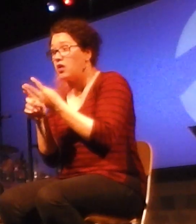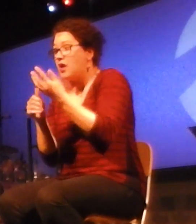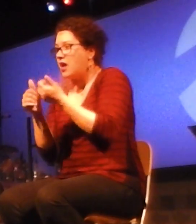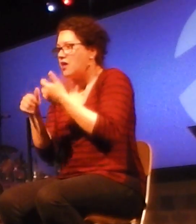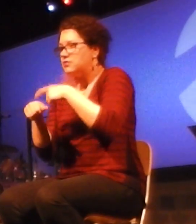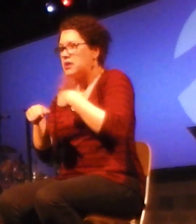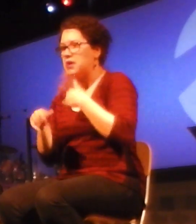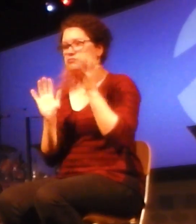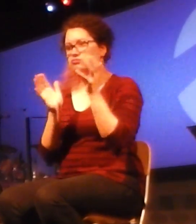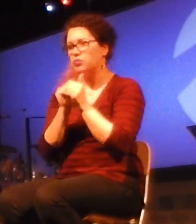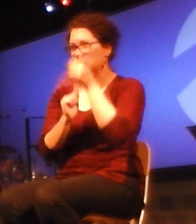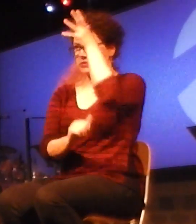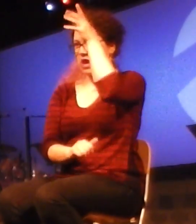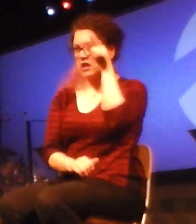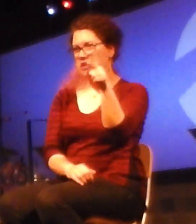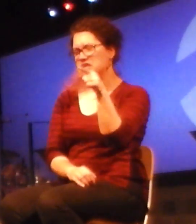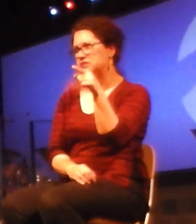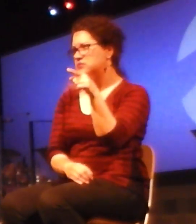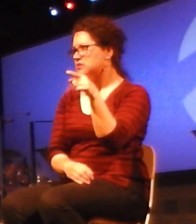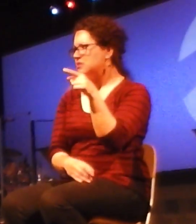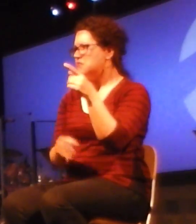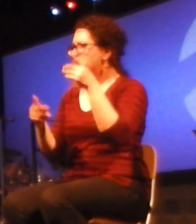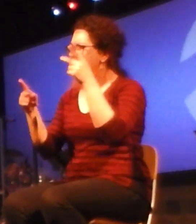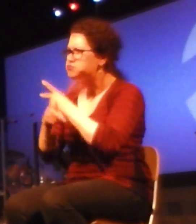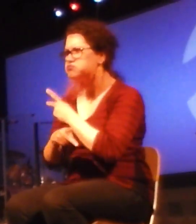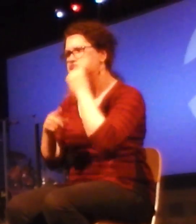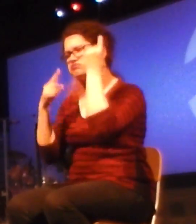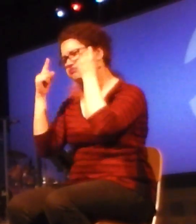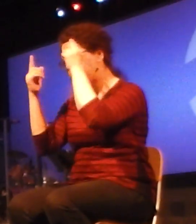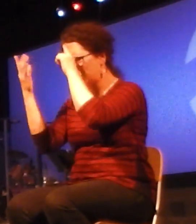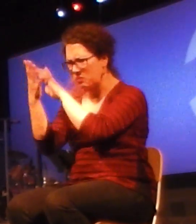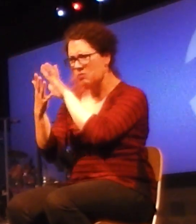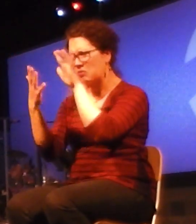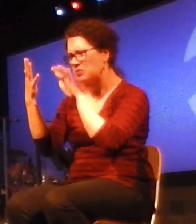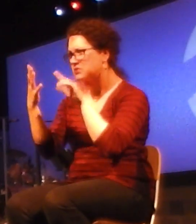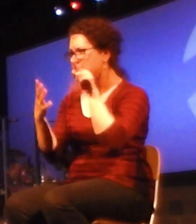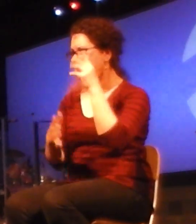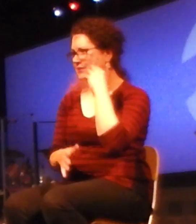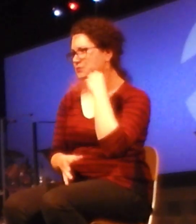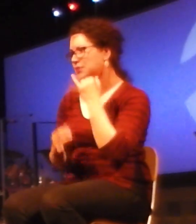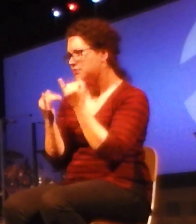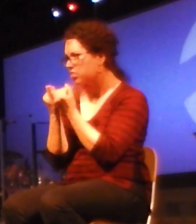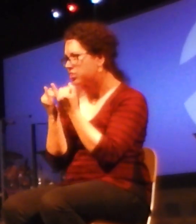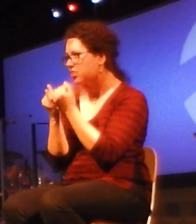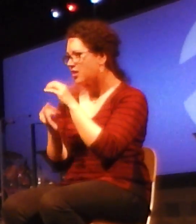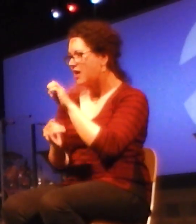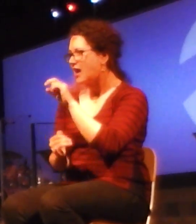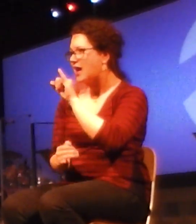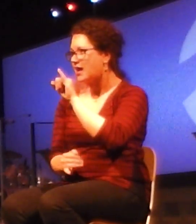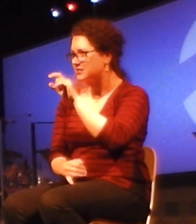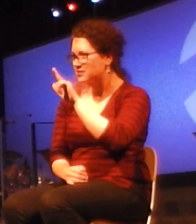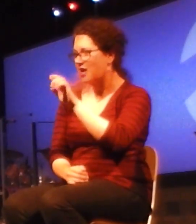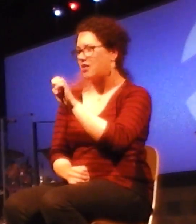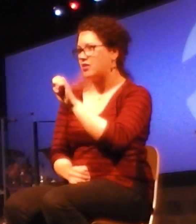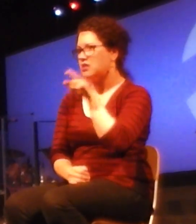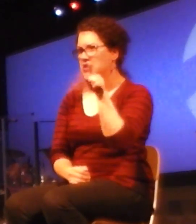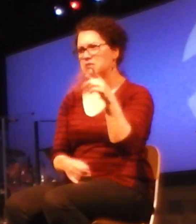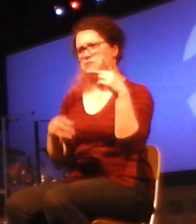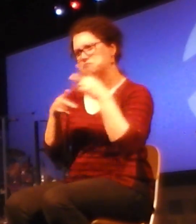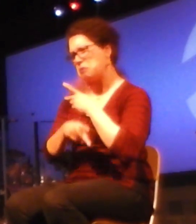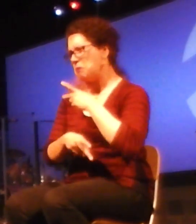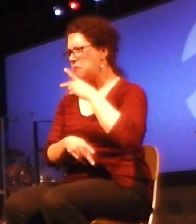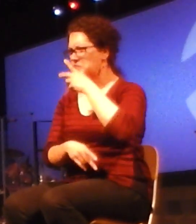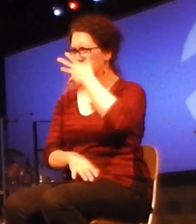to my dad was just more confused. He was in this time of exile, and he was getting more and more and more